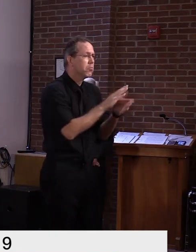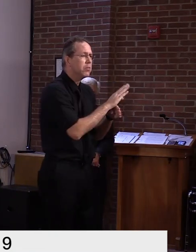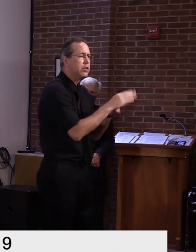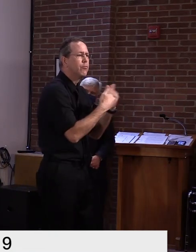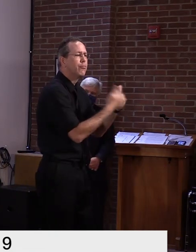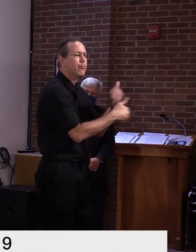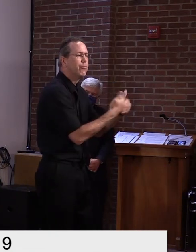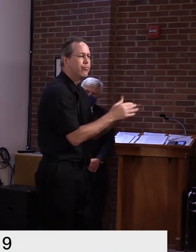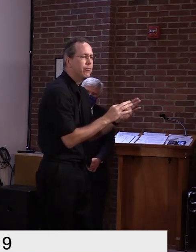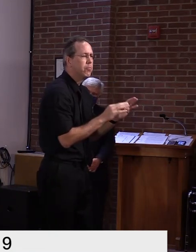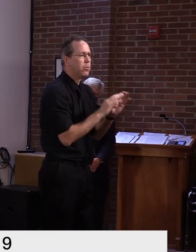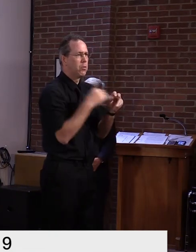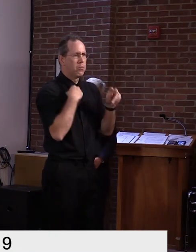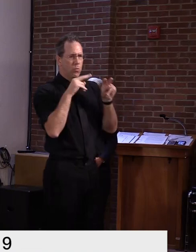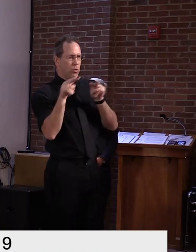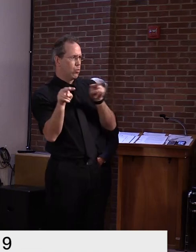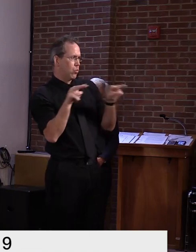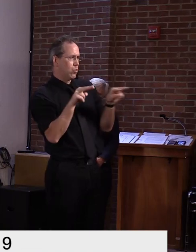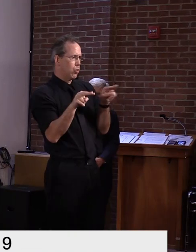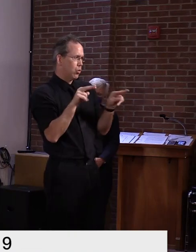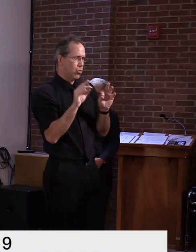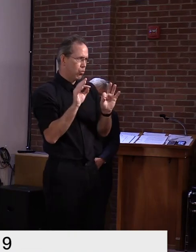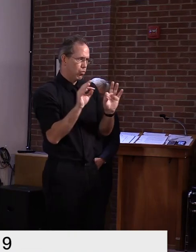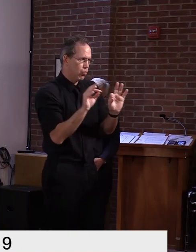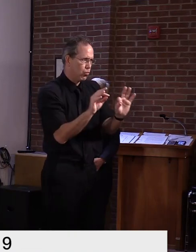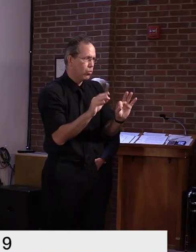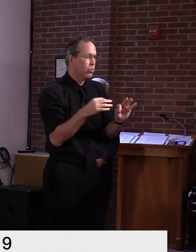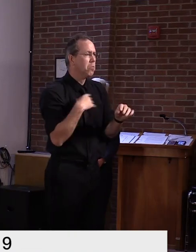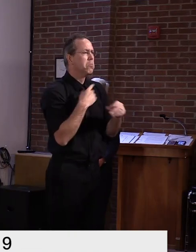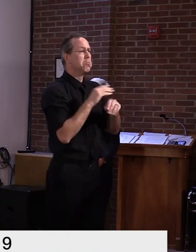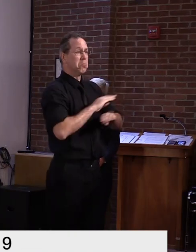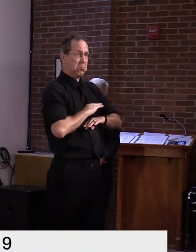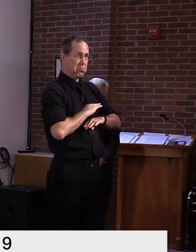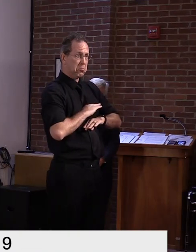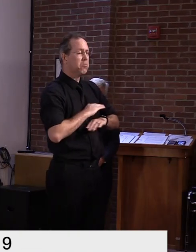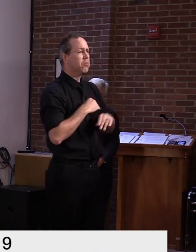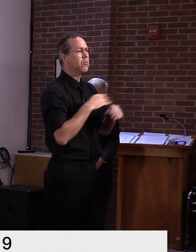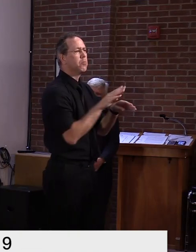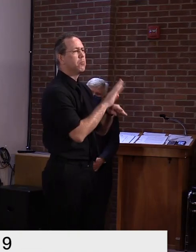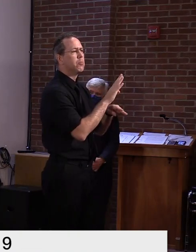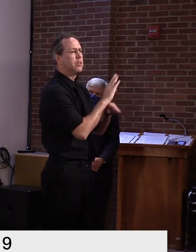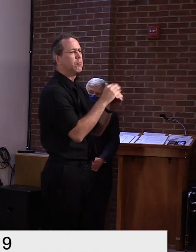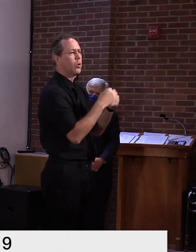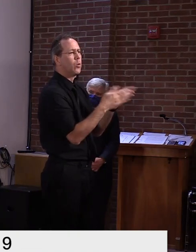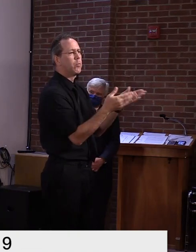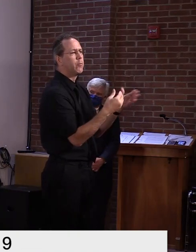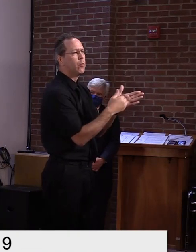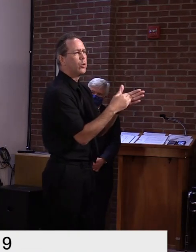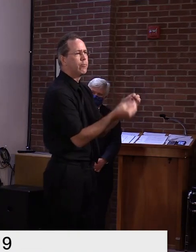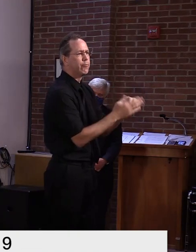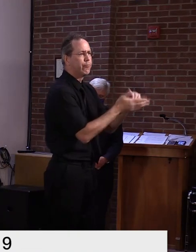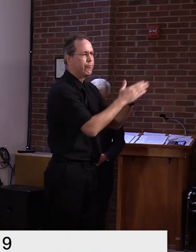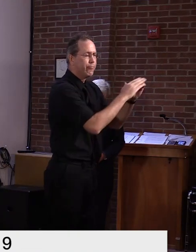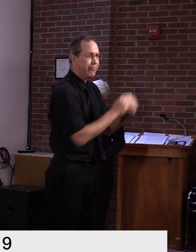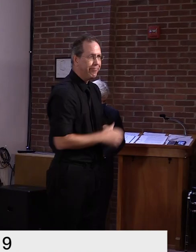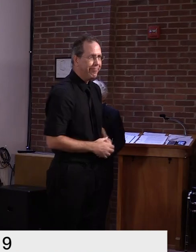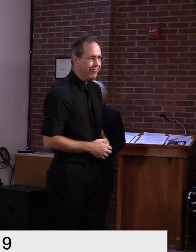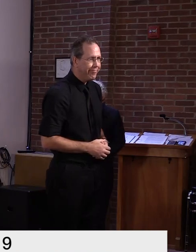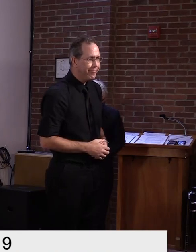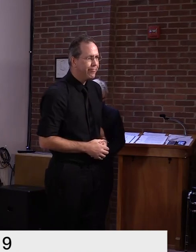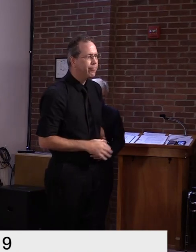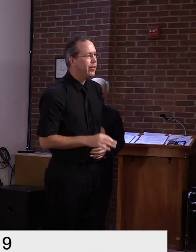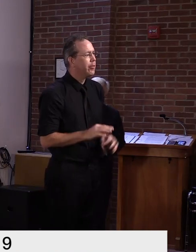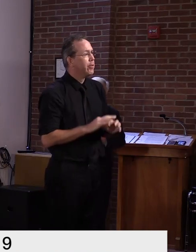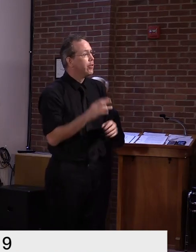education, then we'll continue to expand. We'll continue to open up the economy, broaden that out more as we see fit. But again, we're